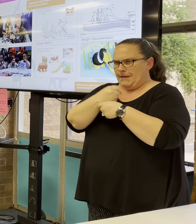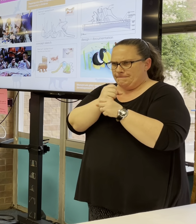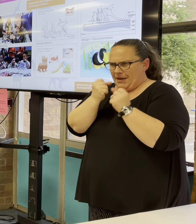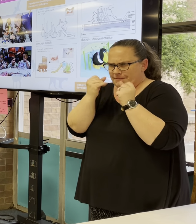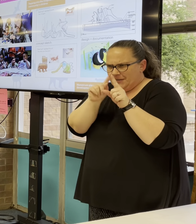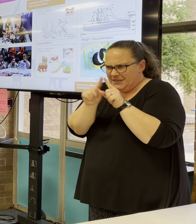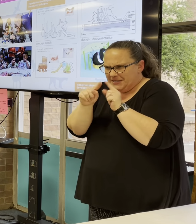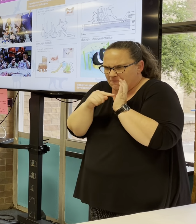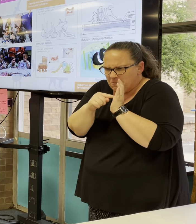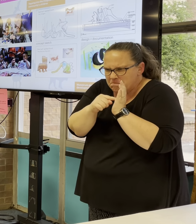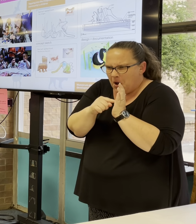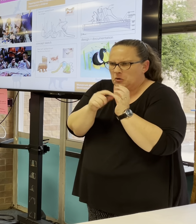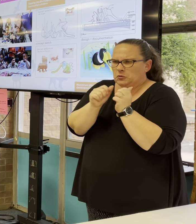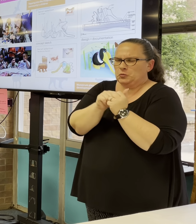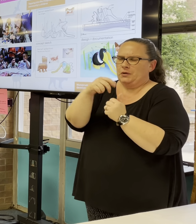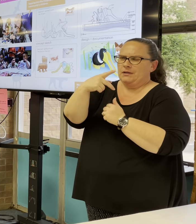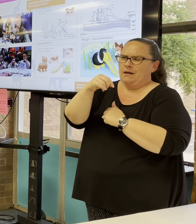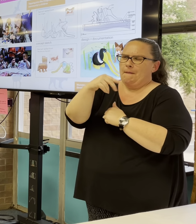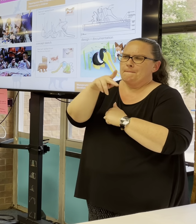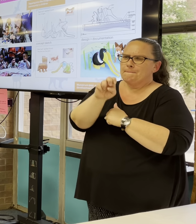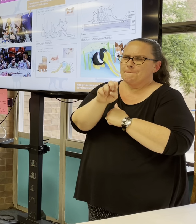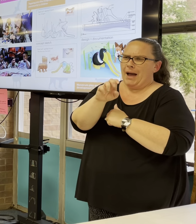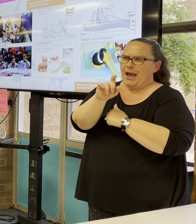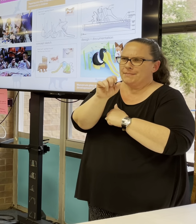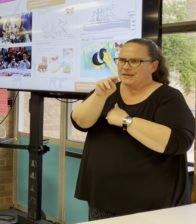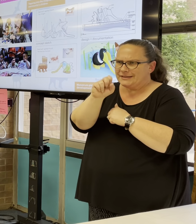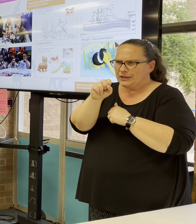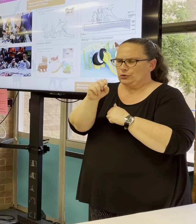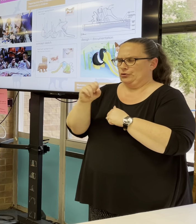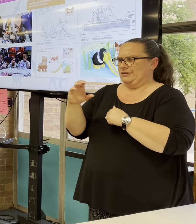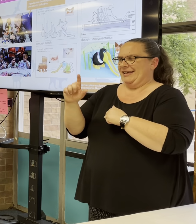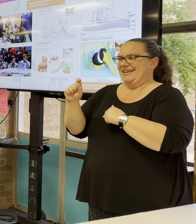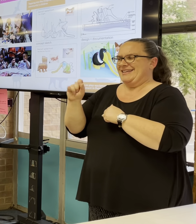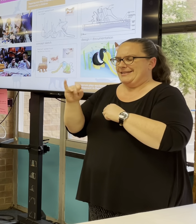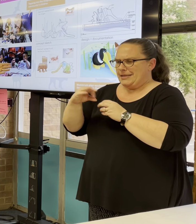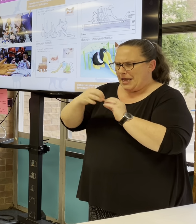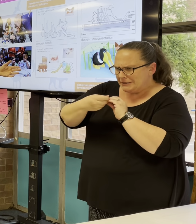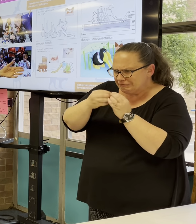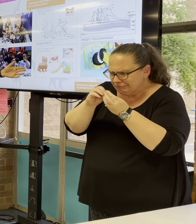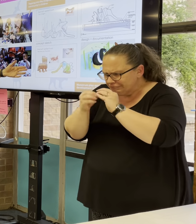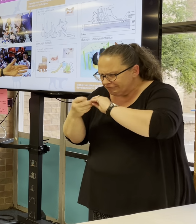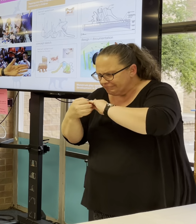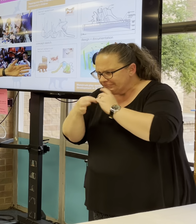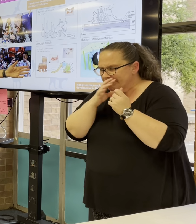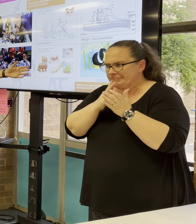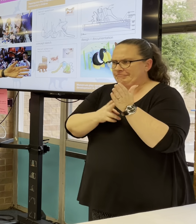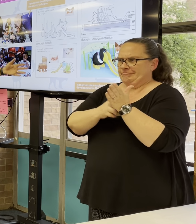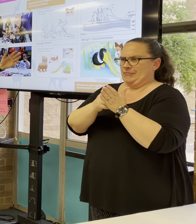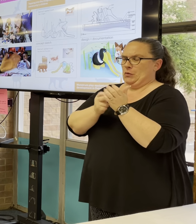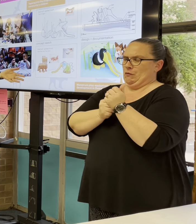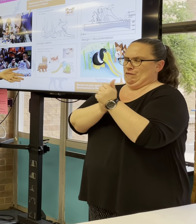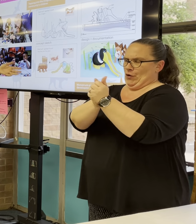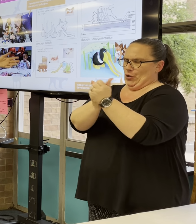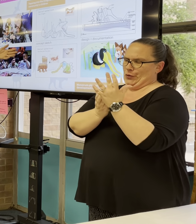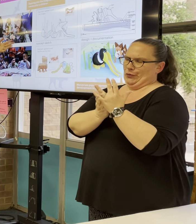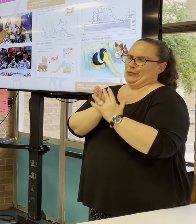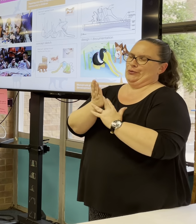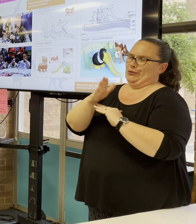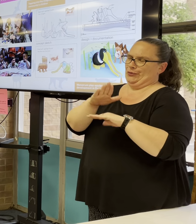with pipe cleaners and clay. And we are being honest and following through on the